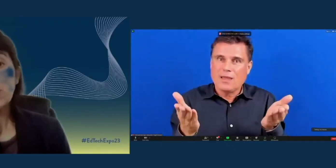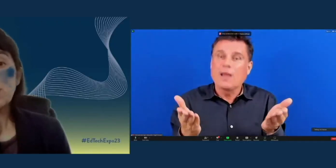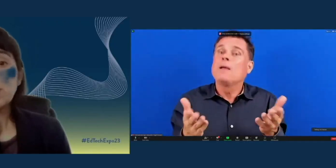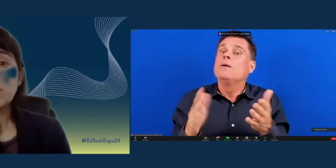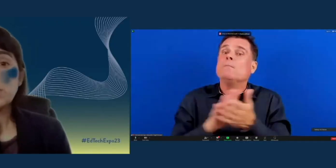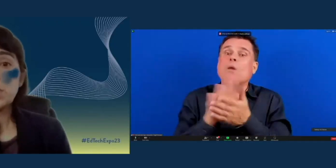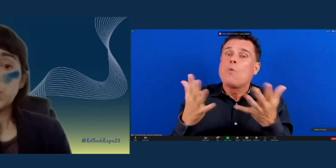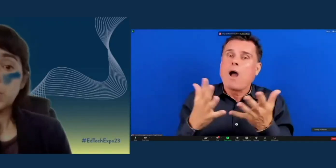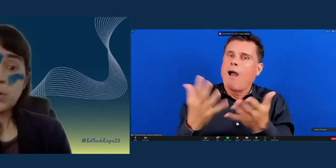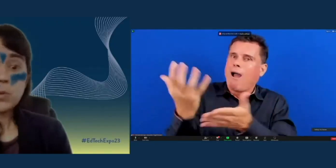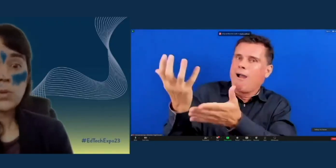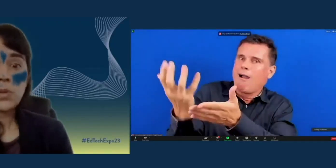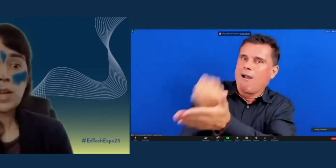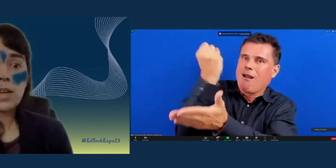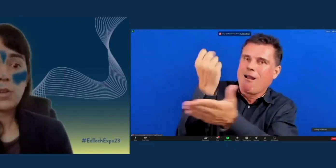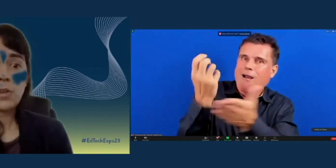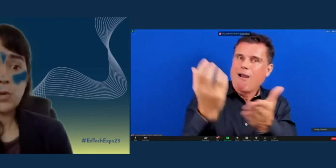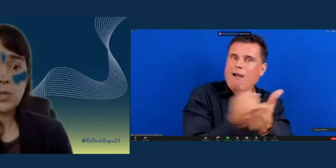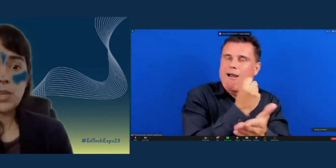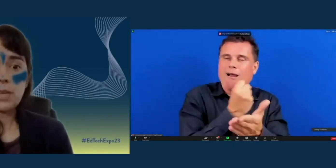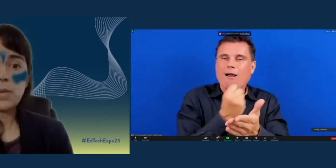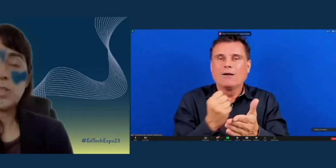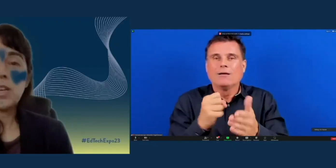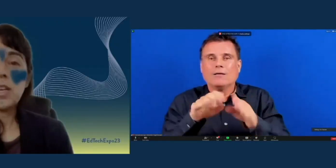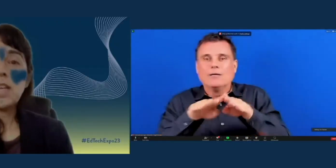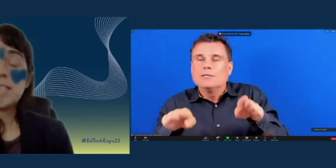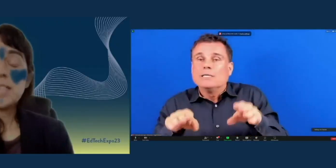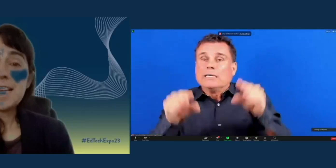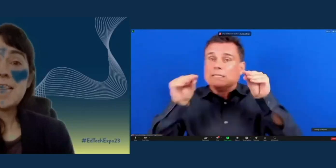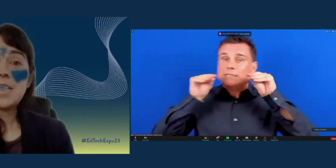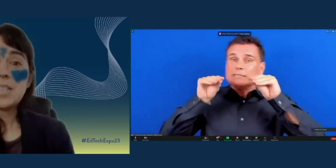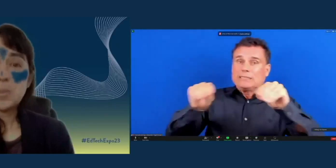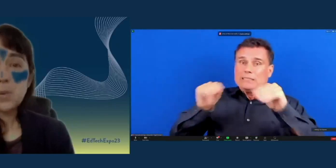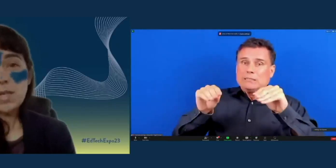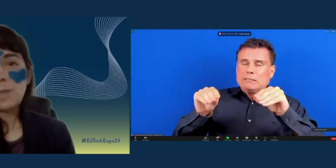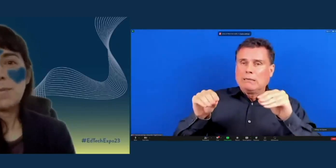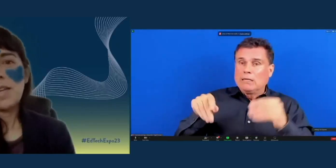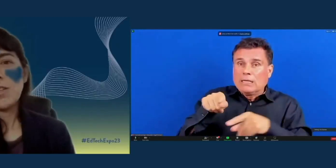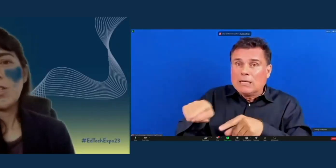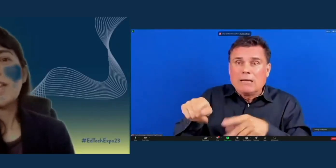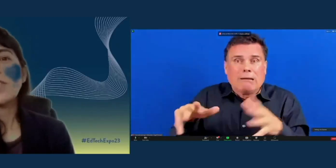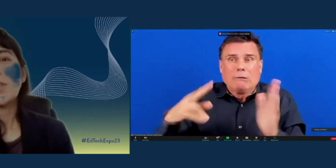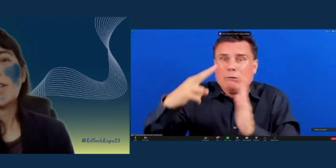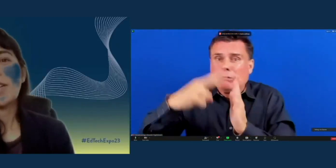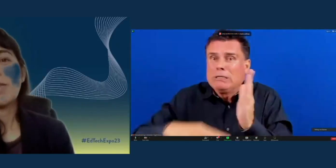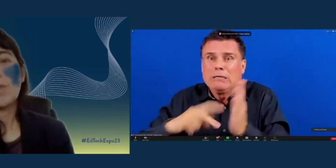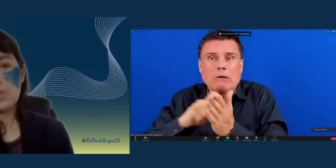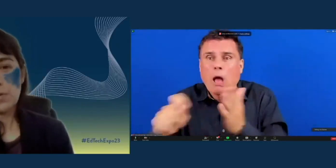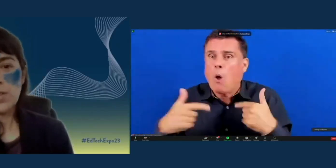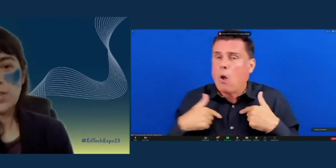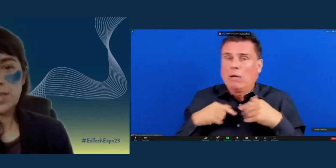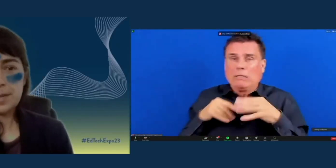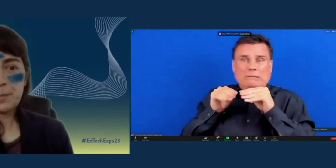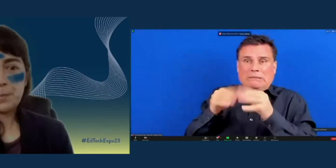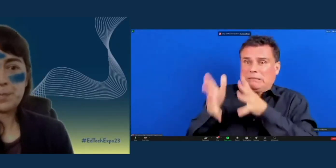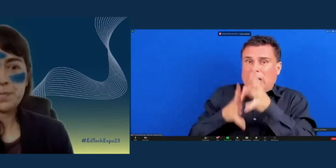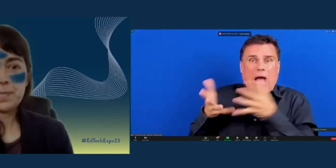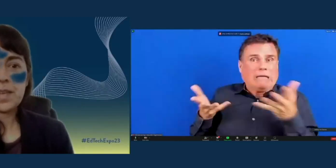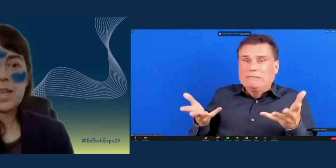literacy levels or who do not know sign language to engage in story time and their child's learning for the first